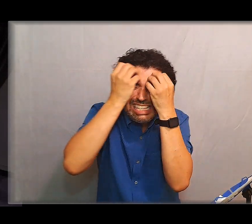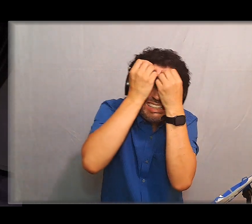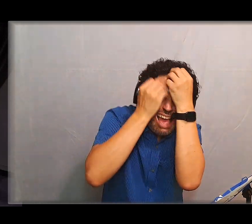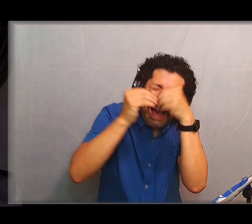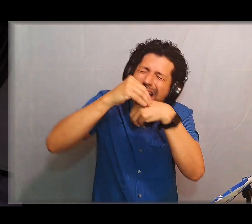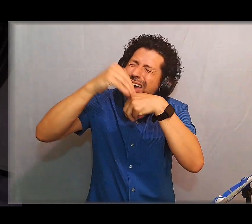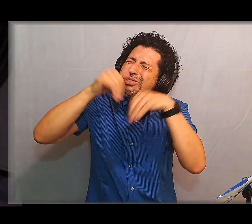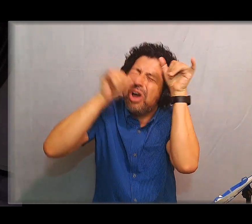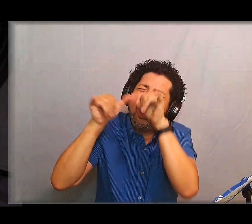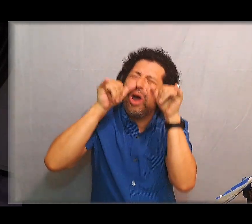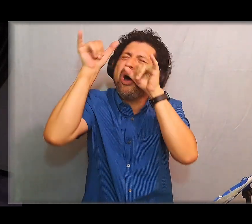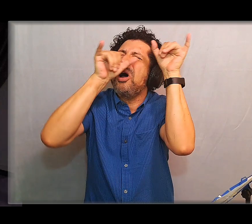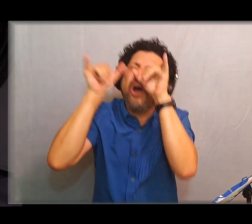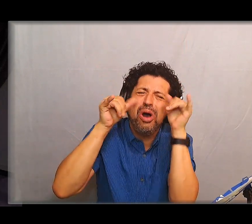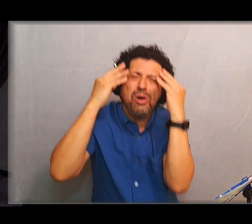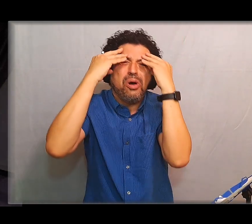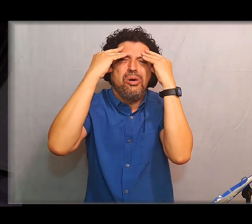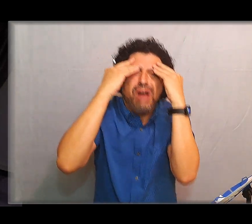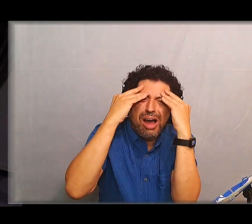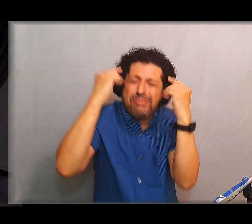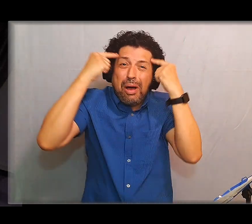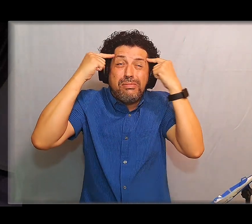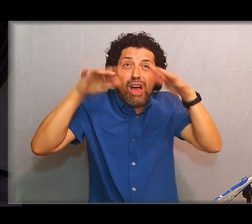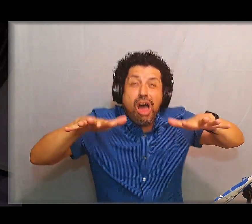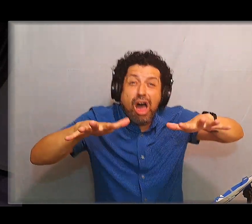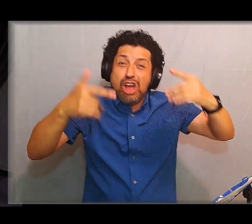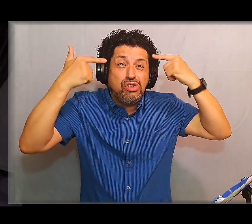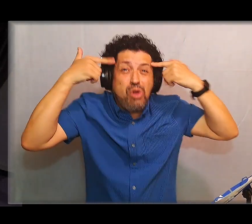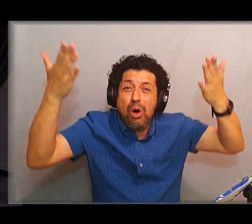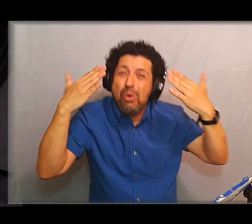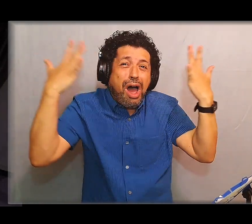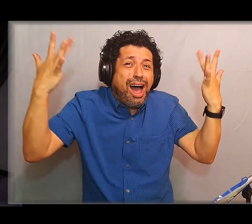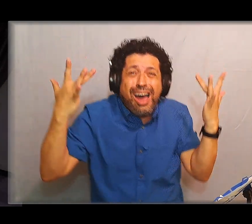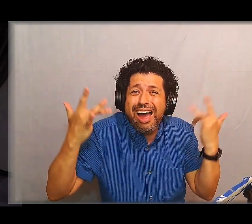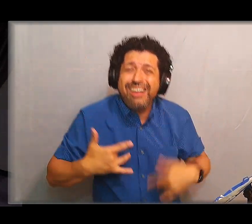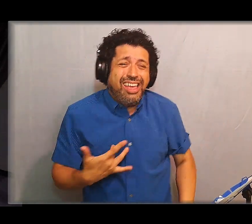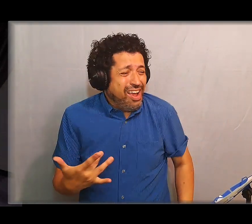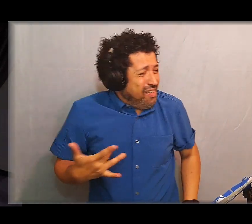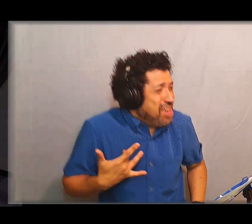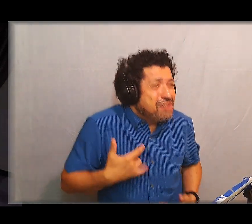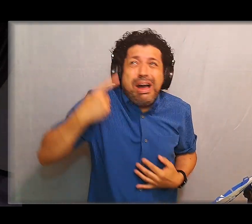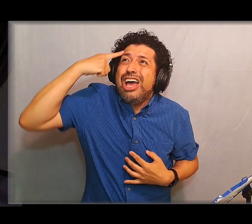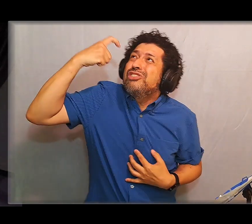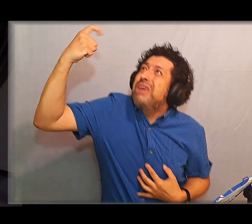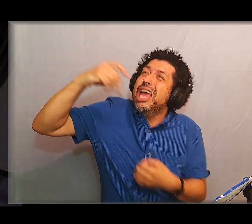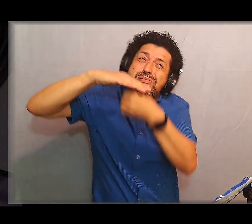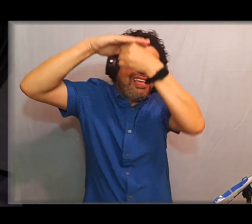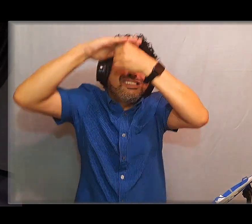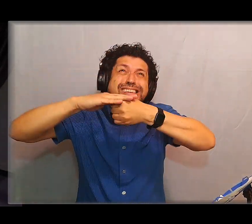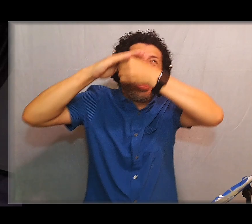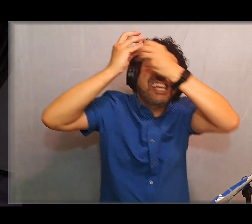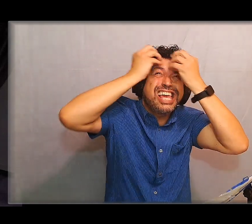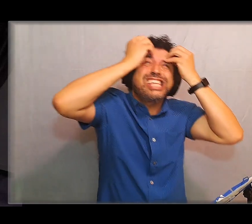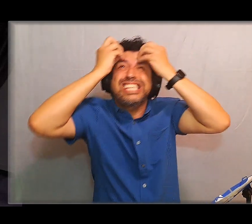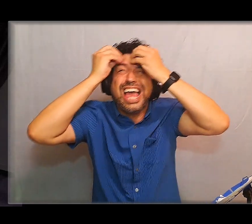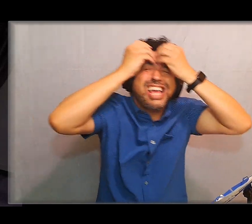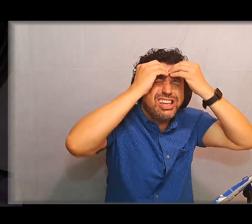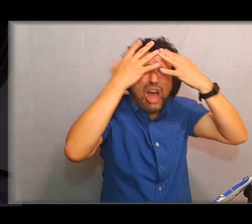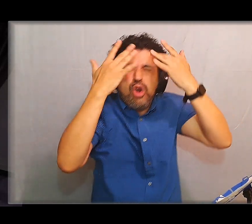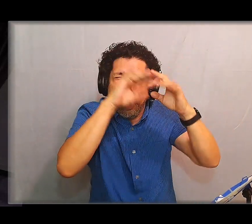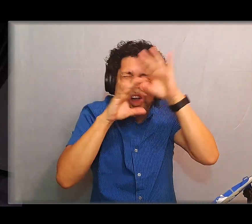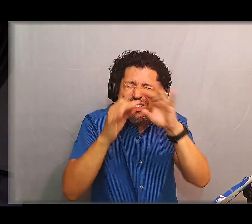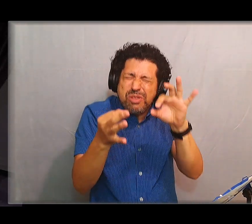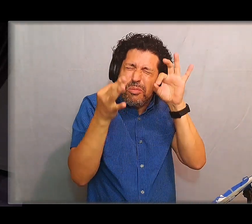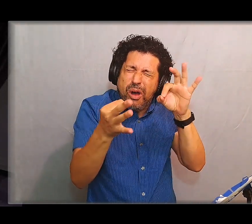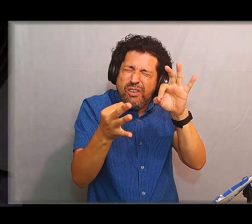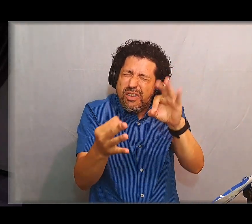come alive. Oh my, I get anxious and I don't know why. I can hear my dreams calling me, but all these doubts are haunting me. Or